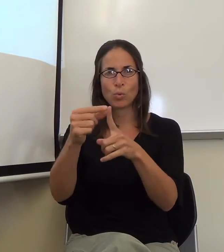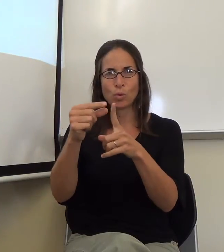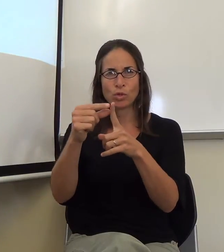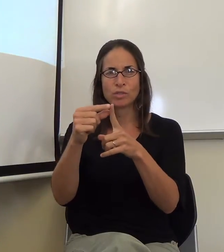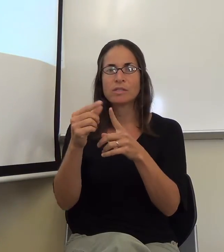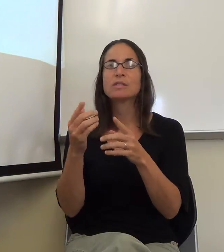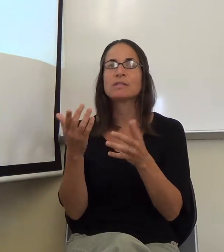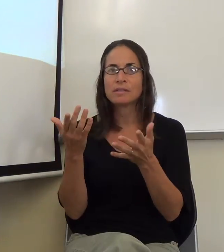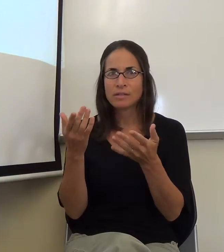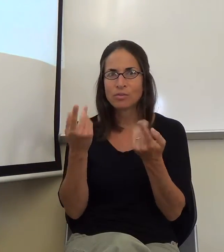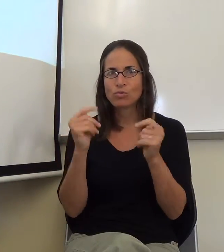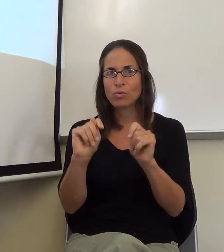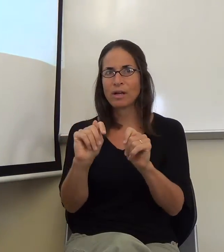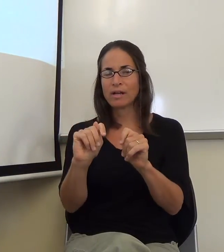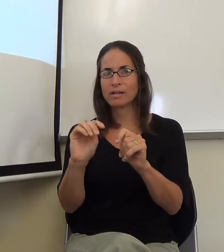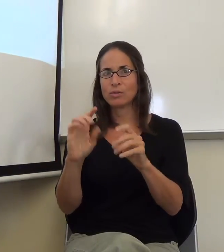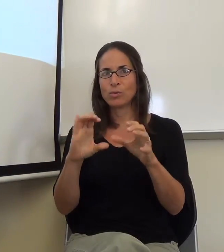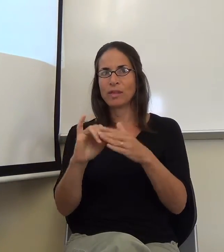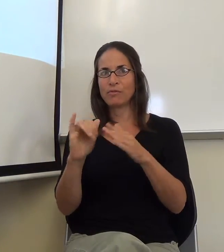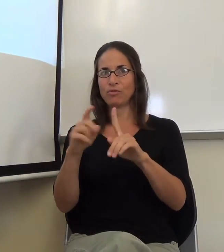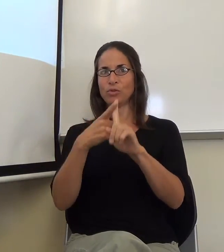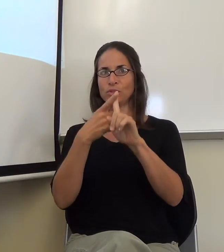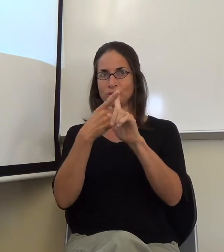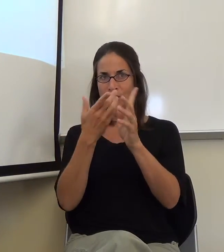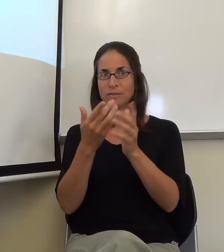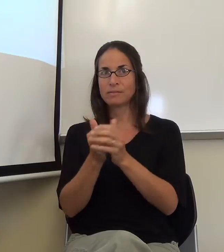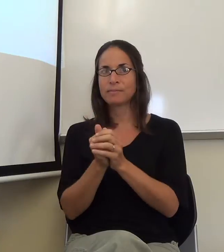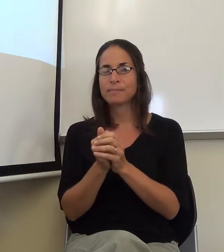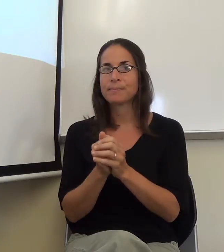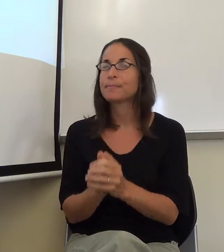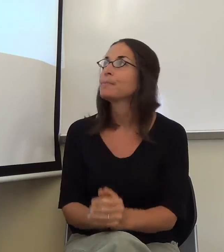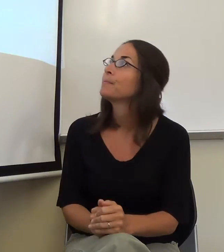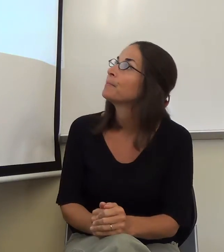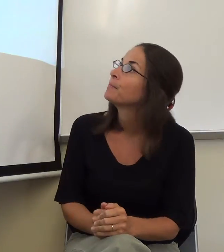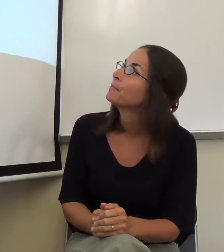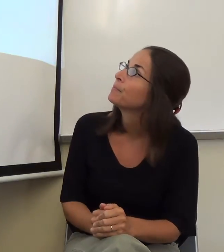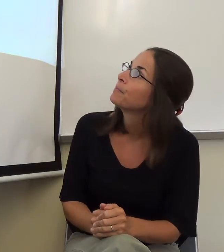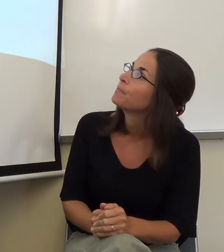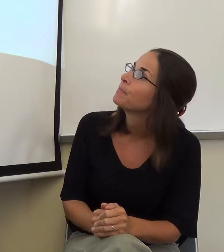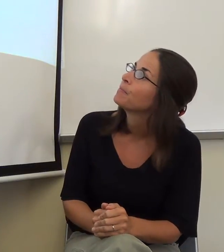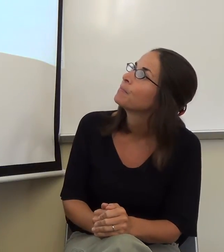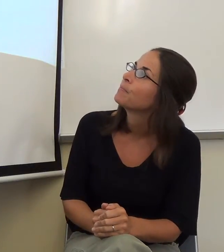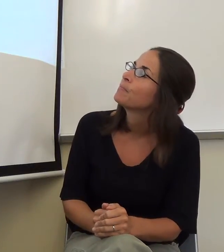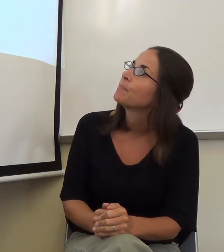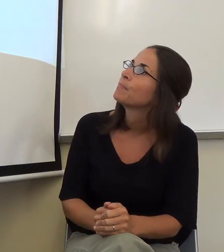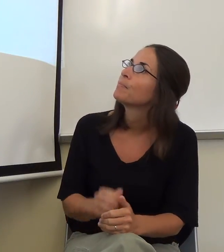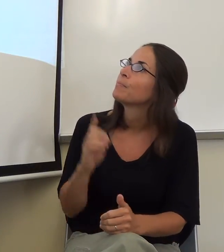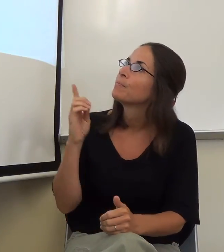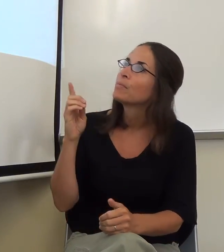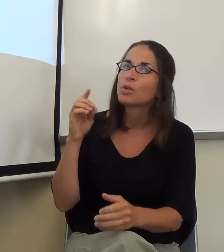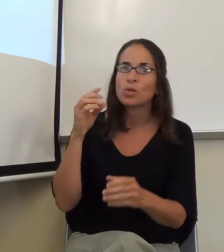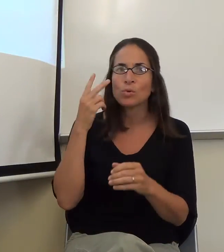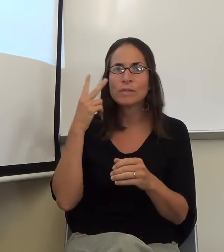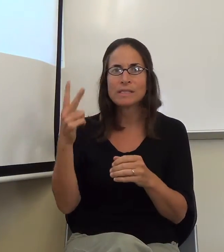Yeah, I would like you to keep this to one word. Now, here's the thing about this one. You can see the restatement